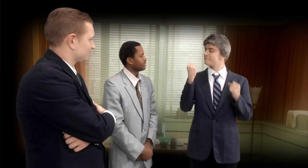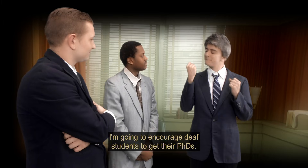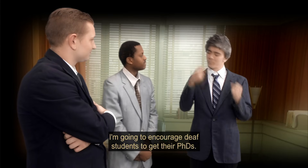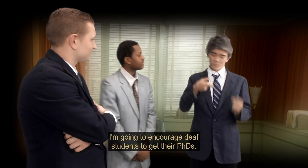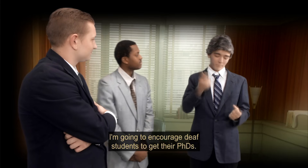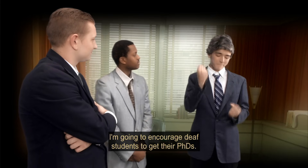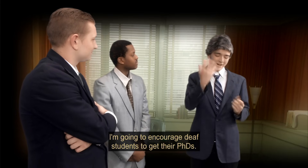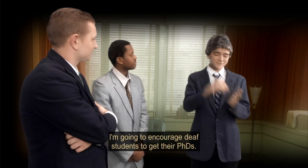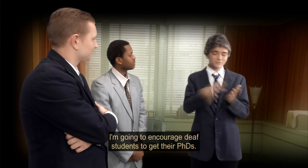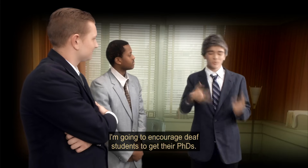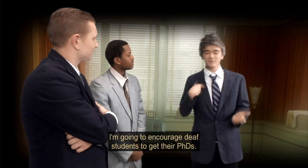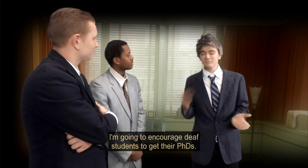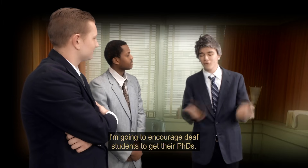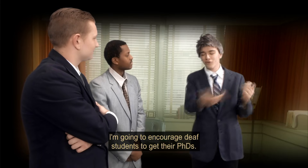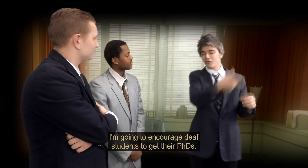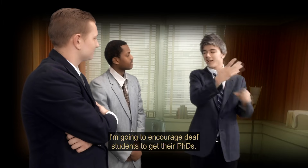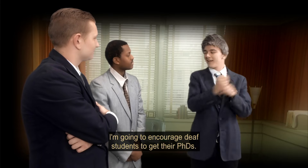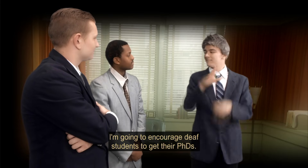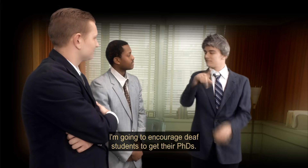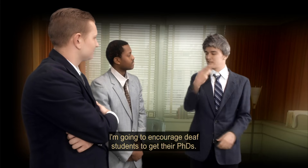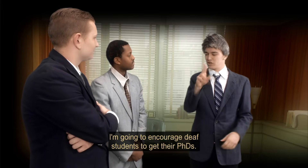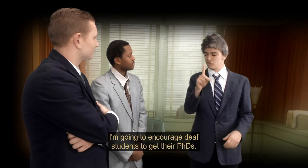I'm going to encourage deaf students to get their PhDs.